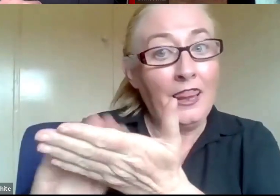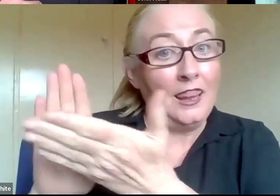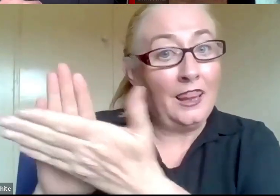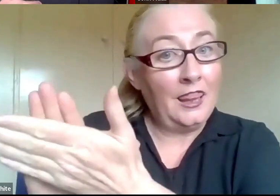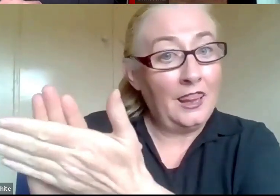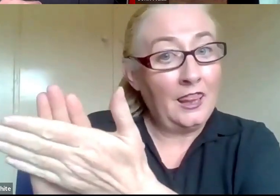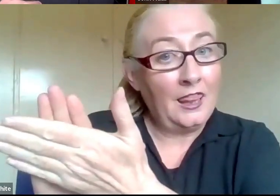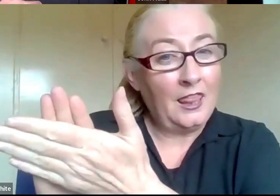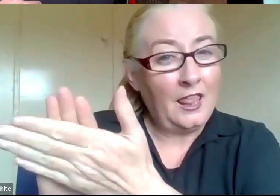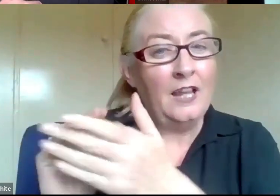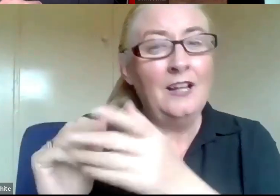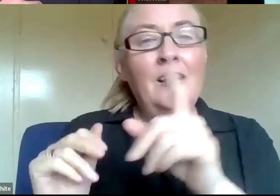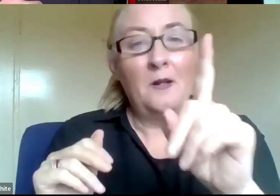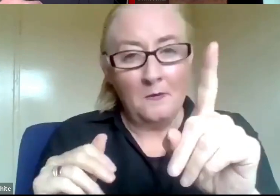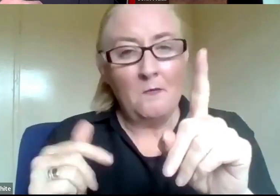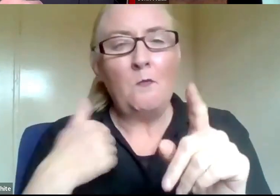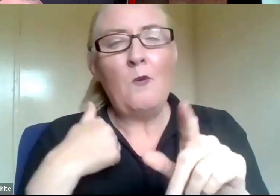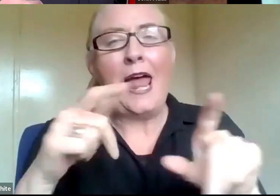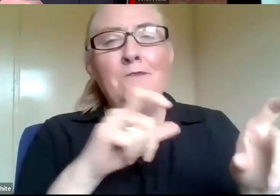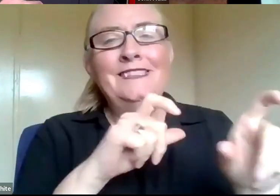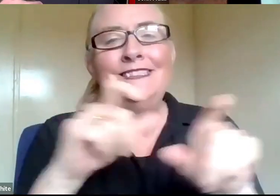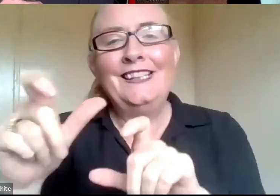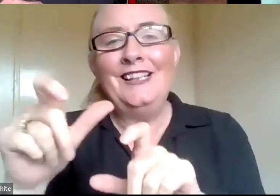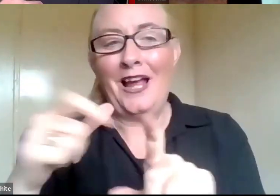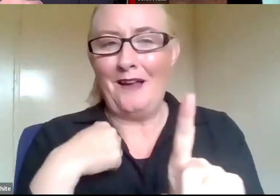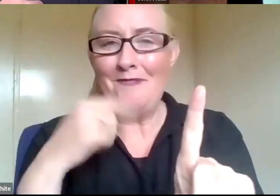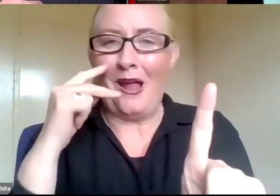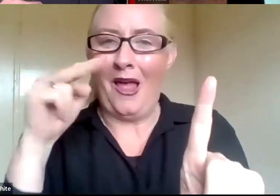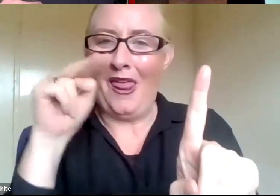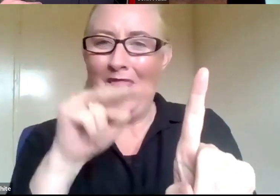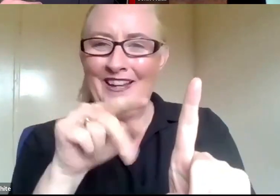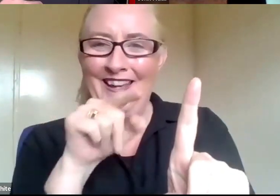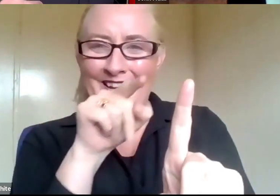I'm looking at Stuart for an answer to this.